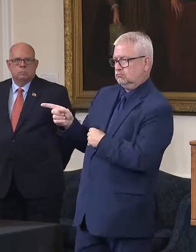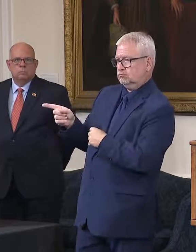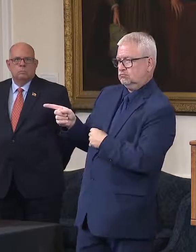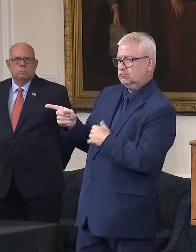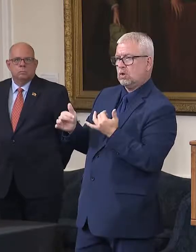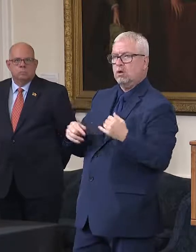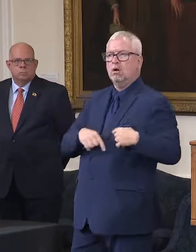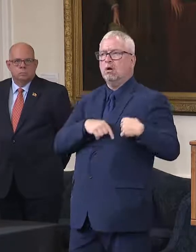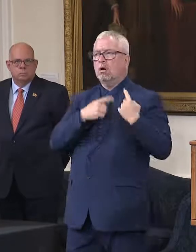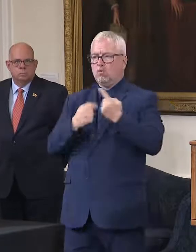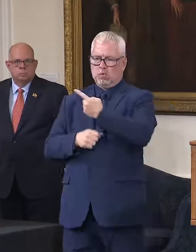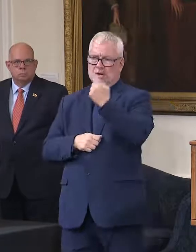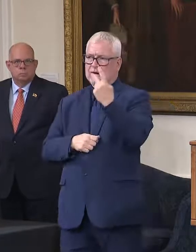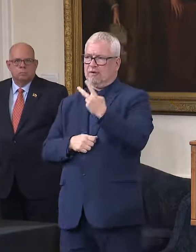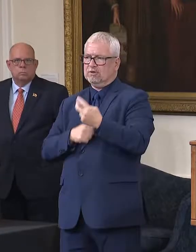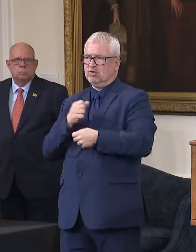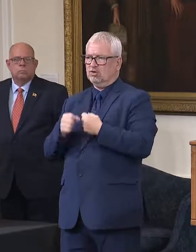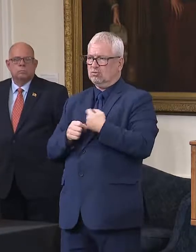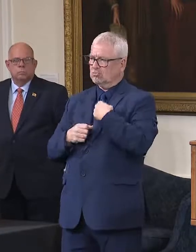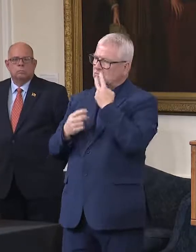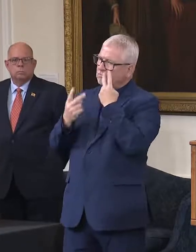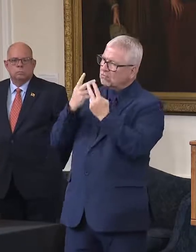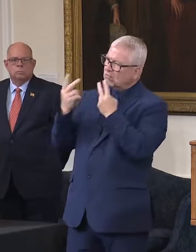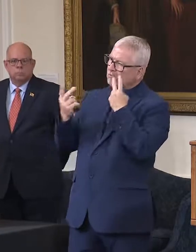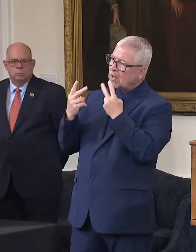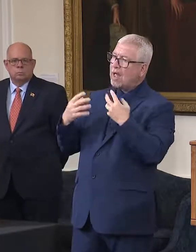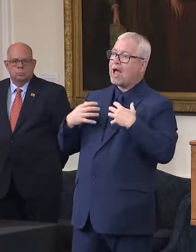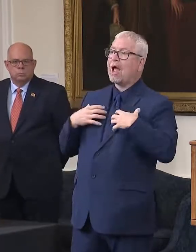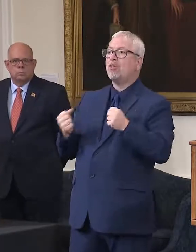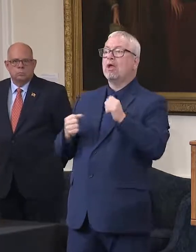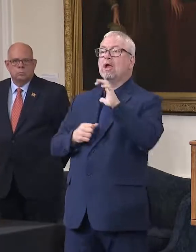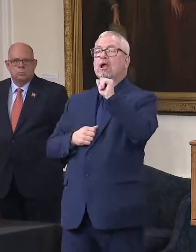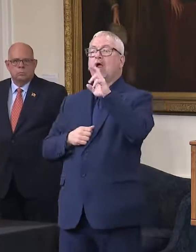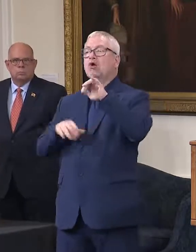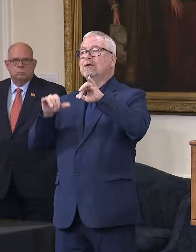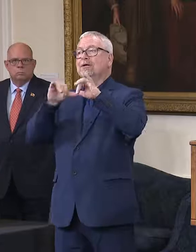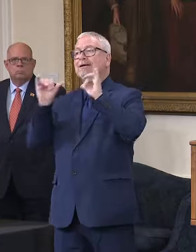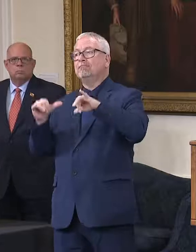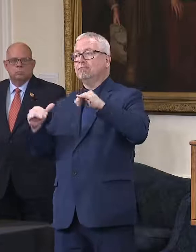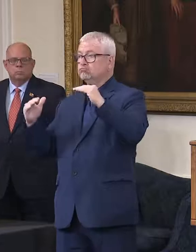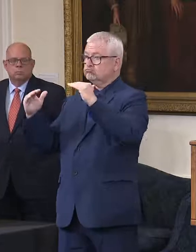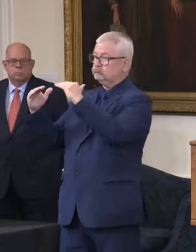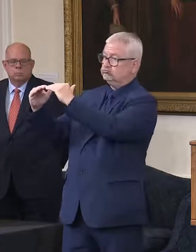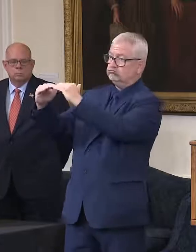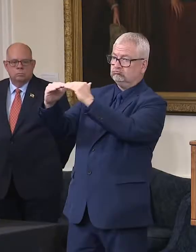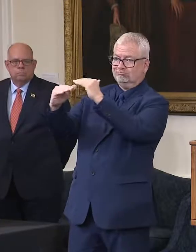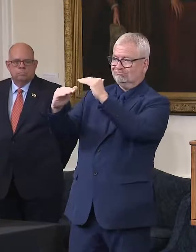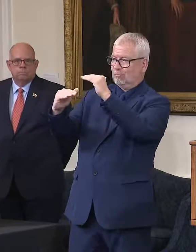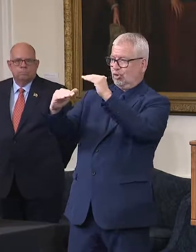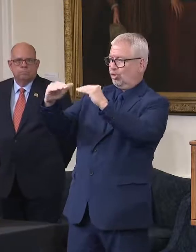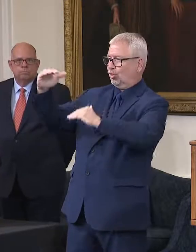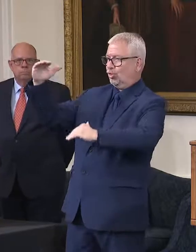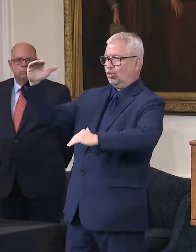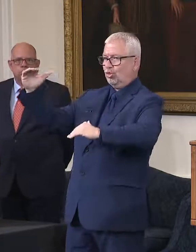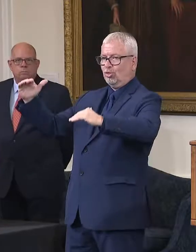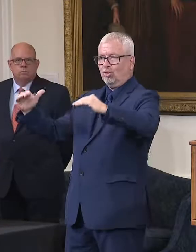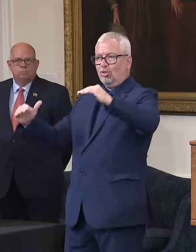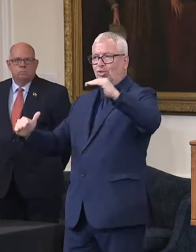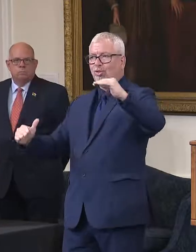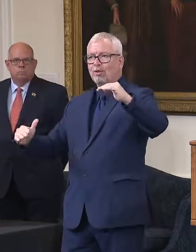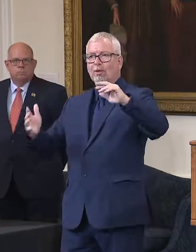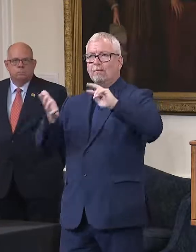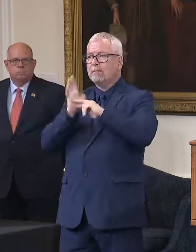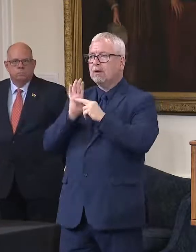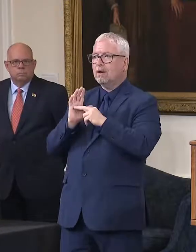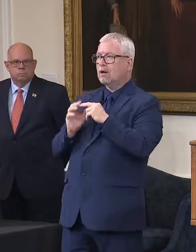system, not every family has a primary care doctor, which means not every child has a pediatrician. What is the plan to